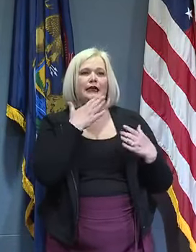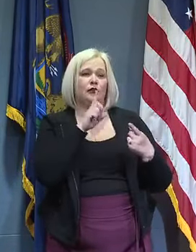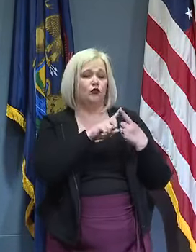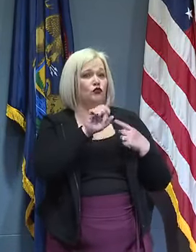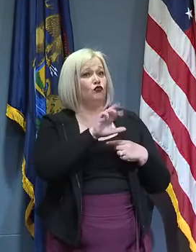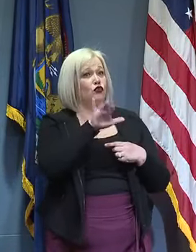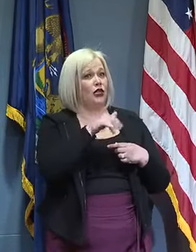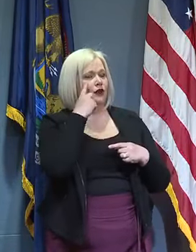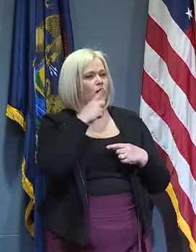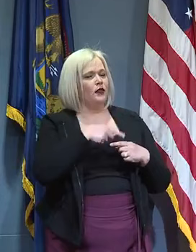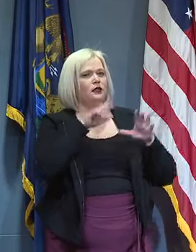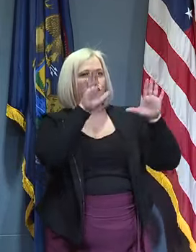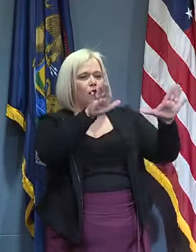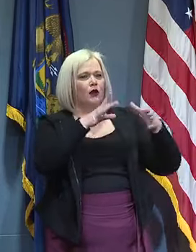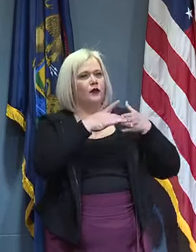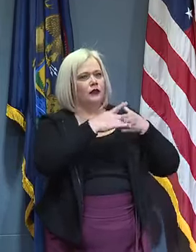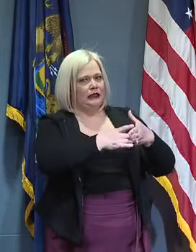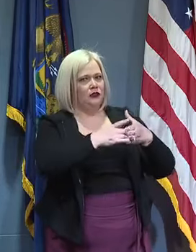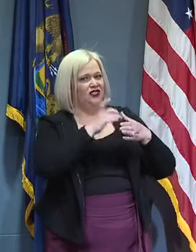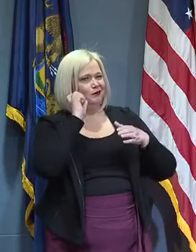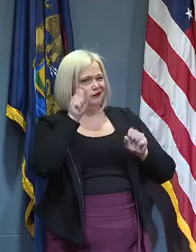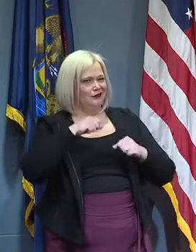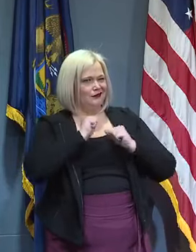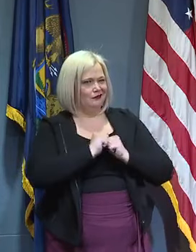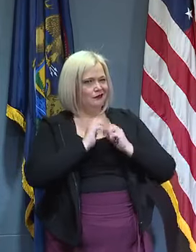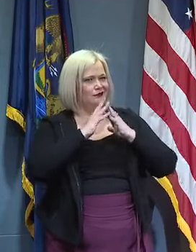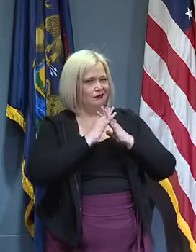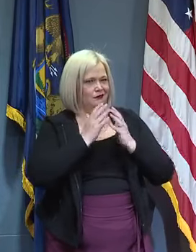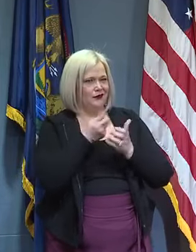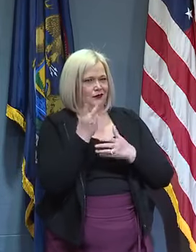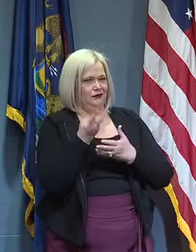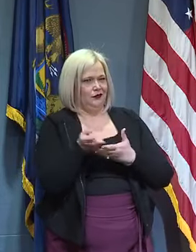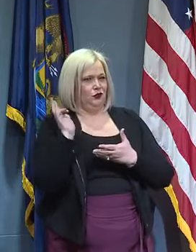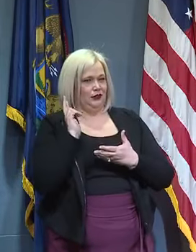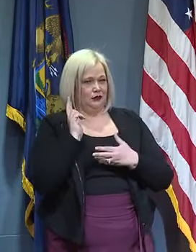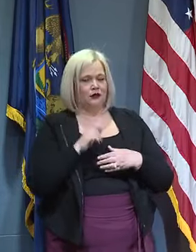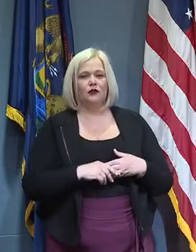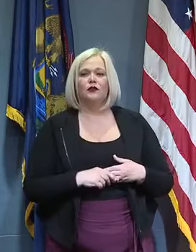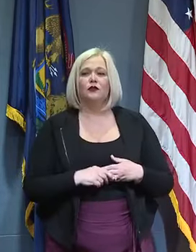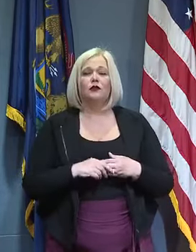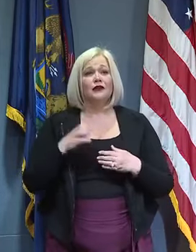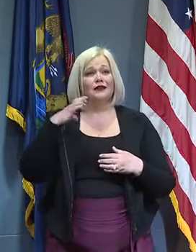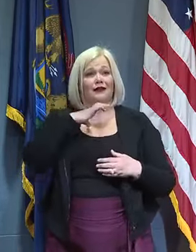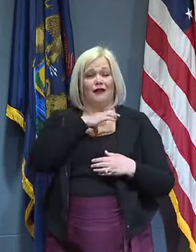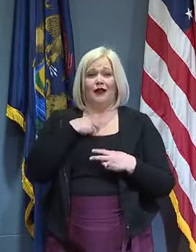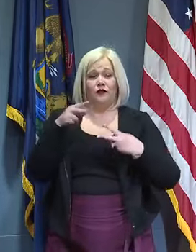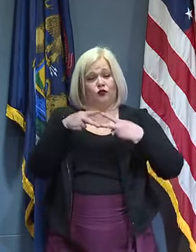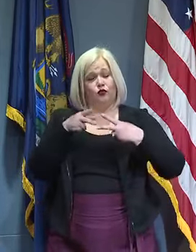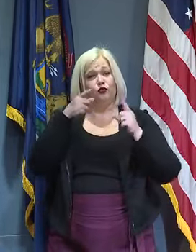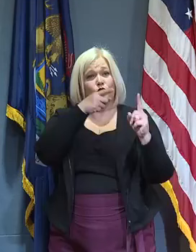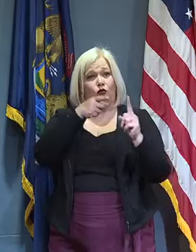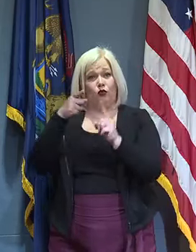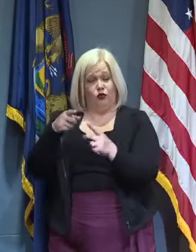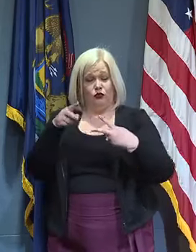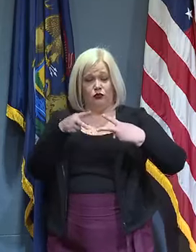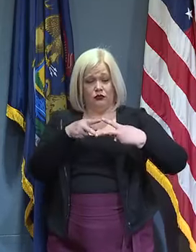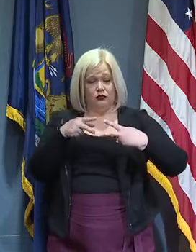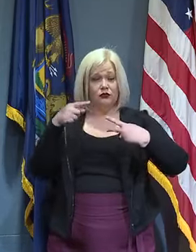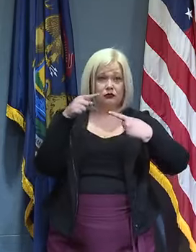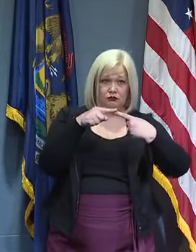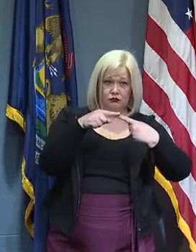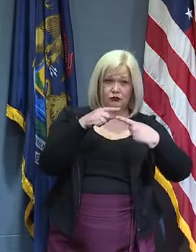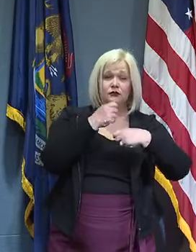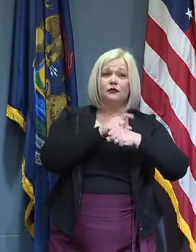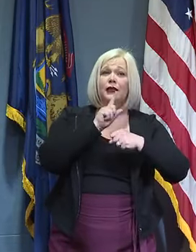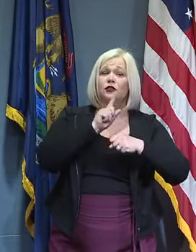leadership since this council was formed several weeks ago. As Jerry noted on Monday, the council has two primary goals. The first is to put